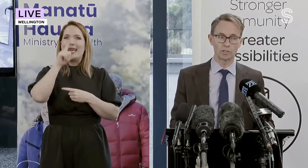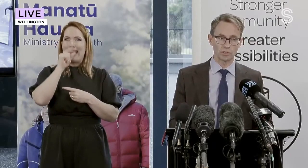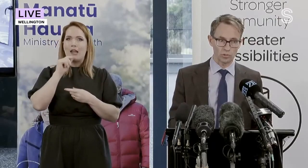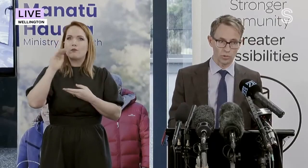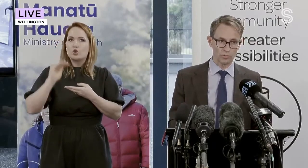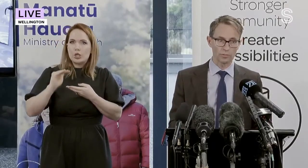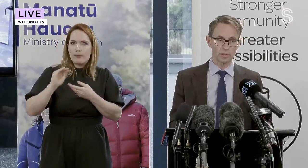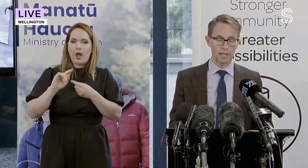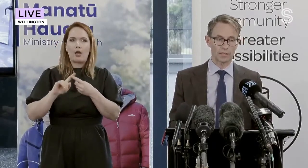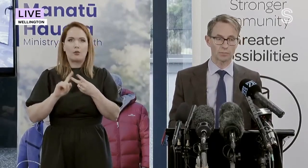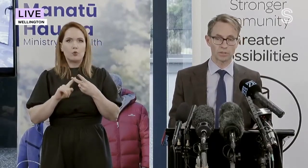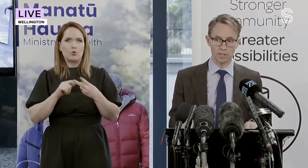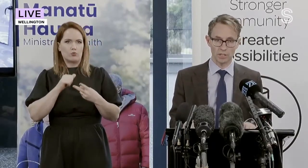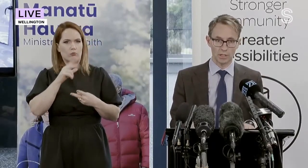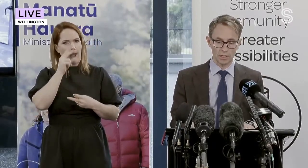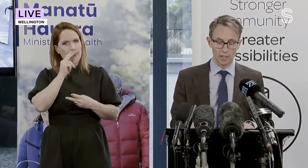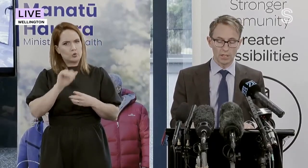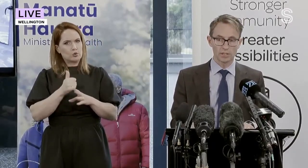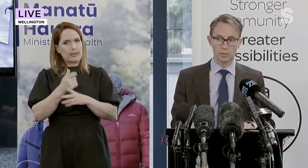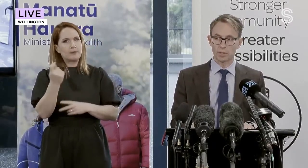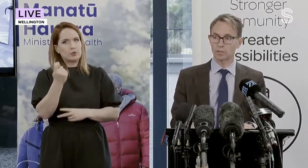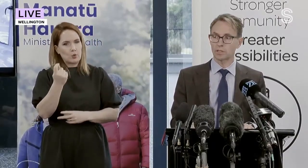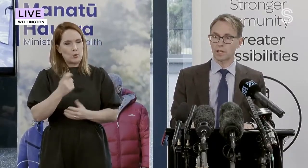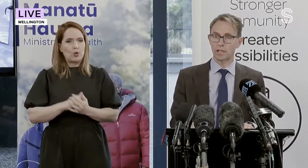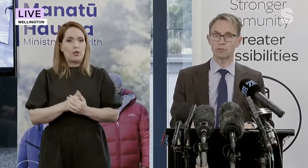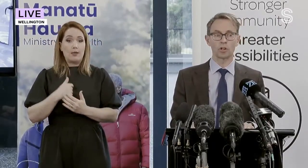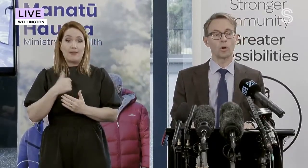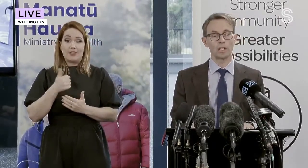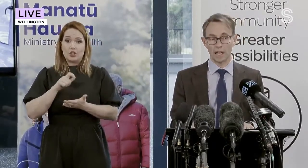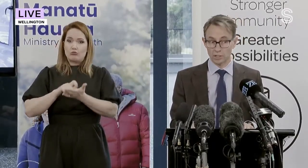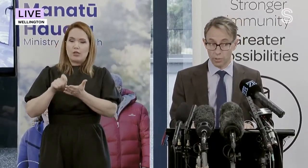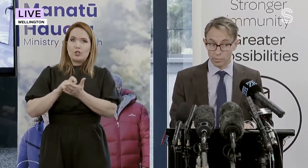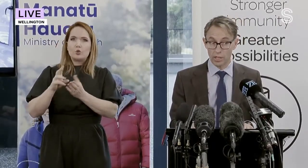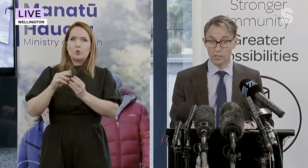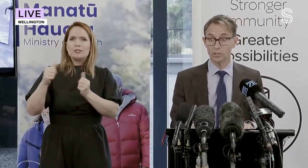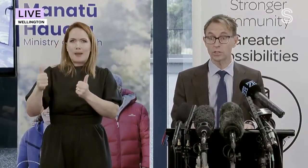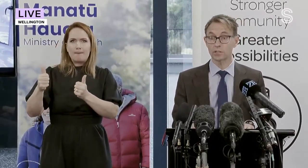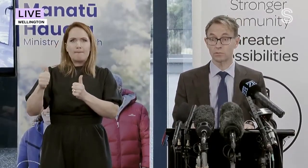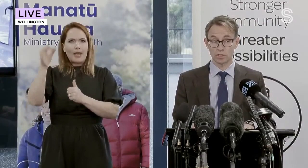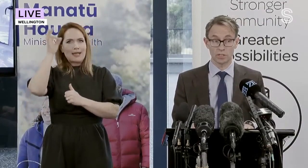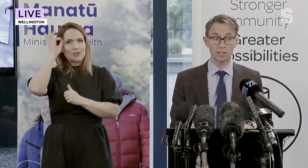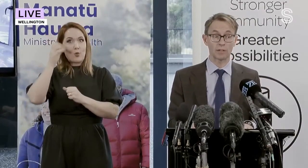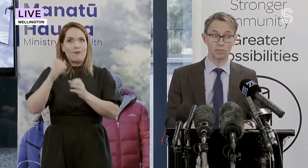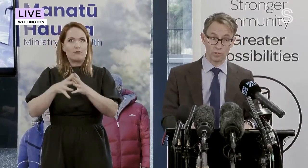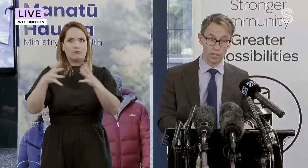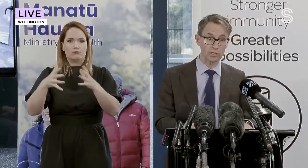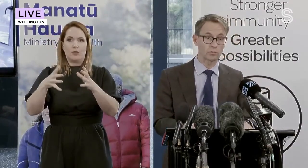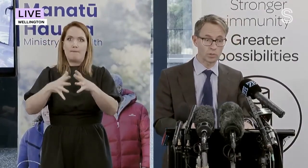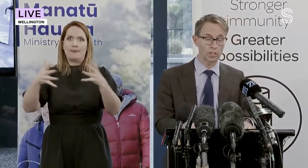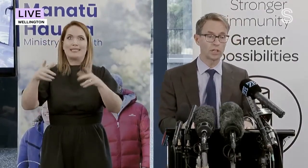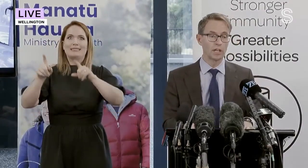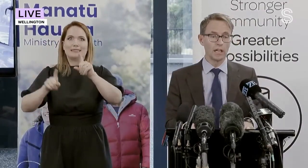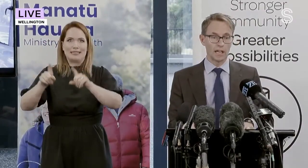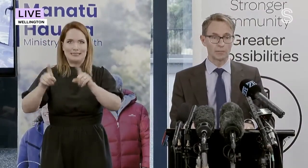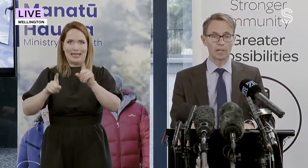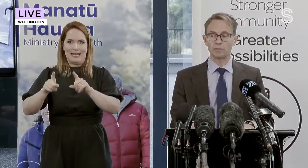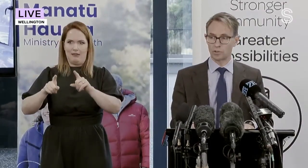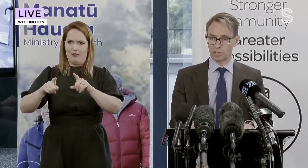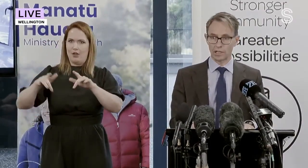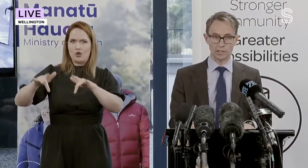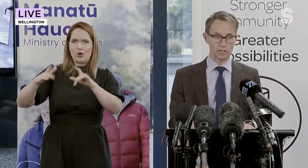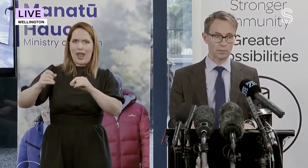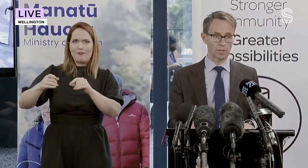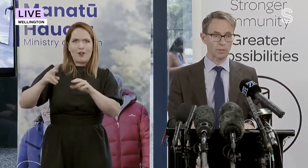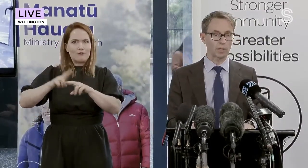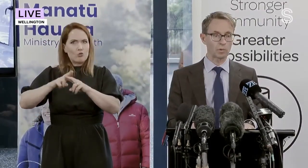I have written to all of them, and in particular some that have got quite large populations receiving unfluoridated water, and made it